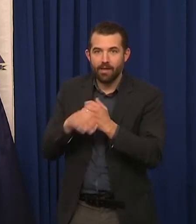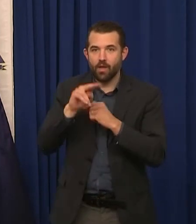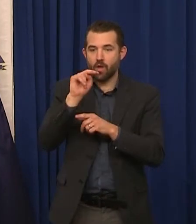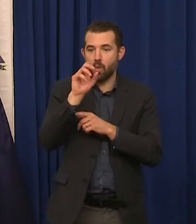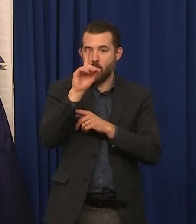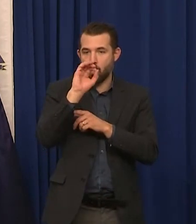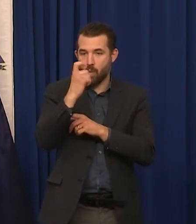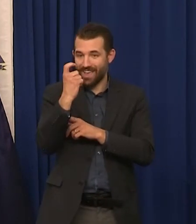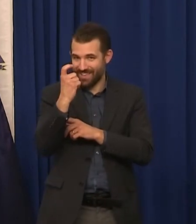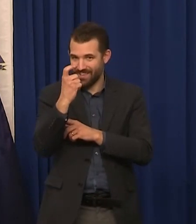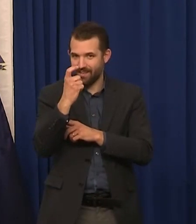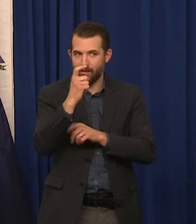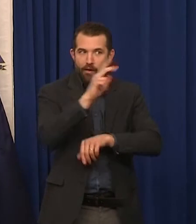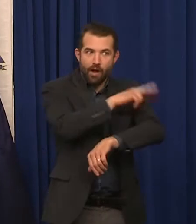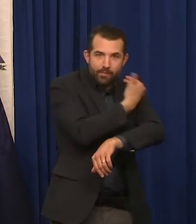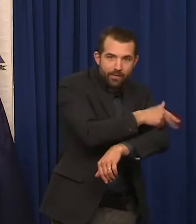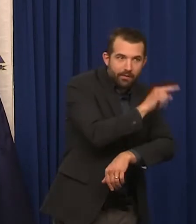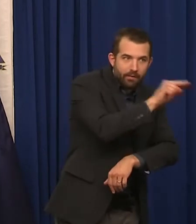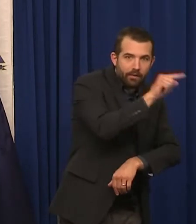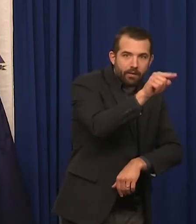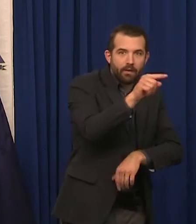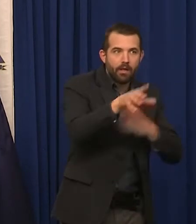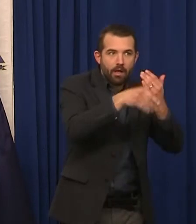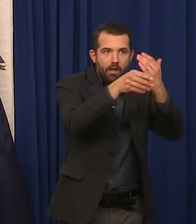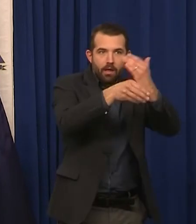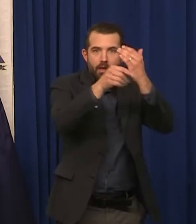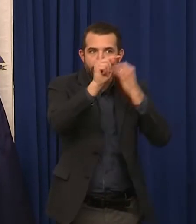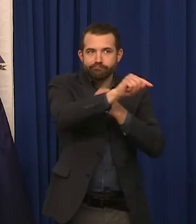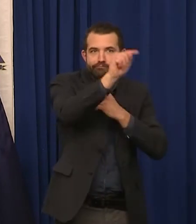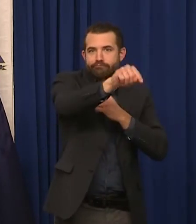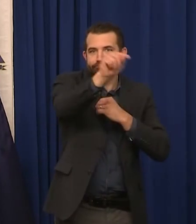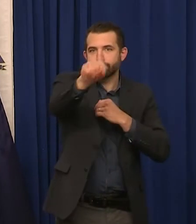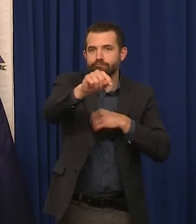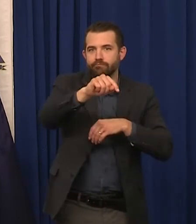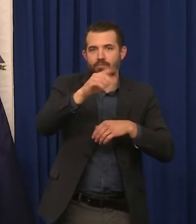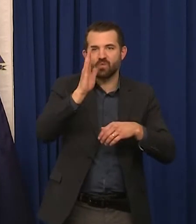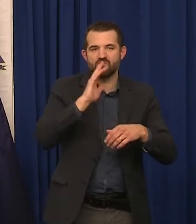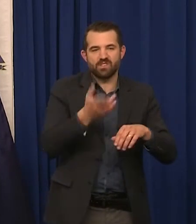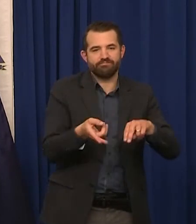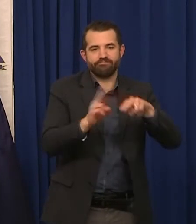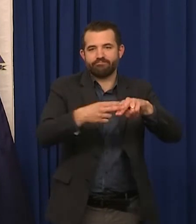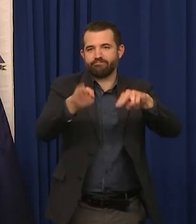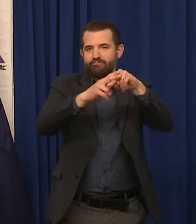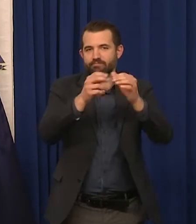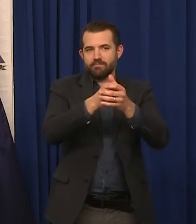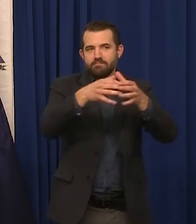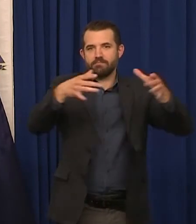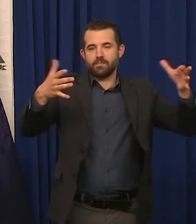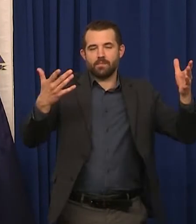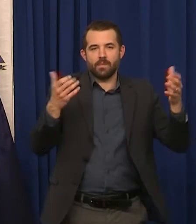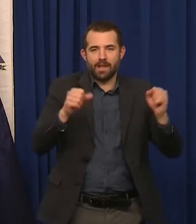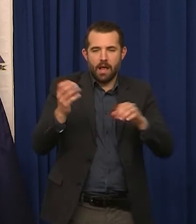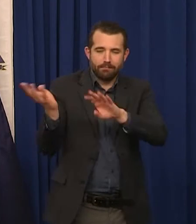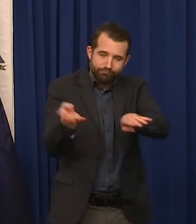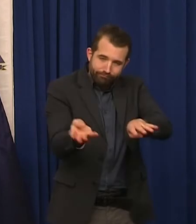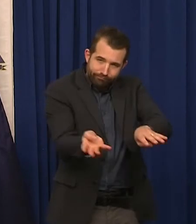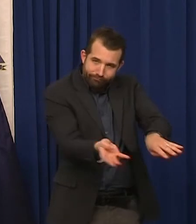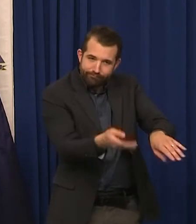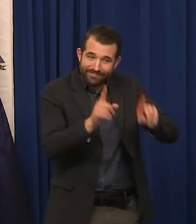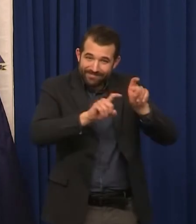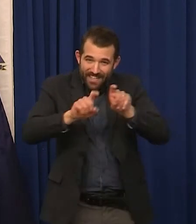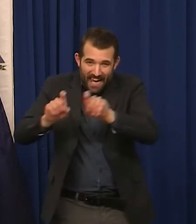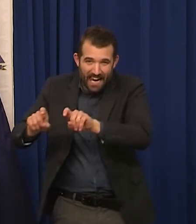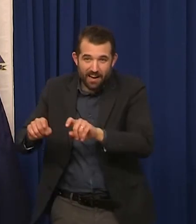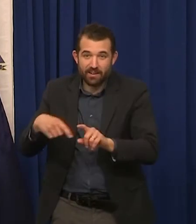hospital laboratories are able to provide testing for COVID-19, including the laboratory at Northern Light